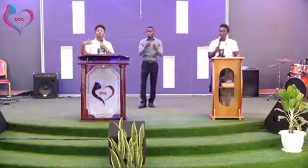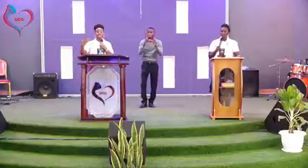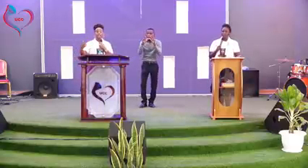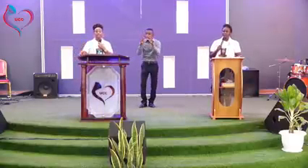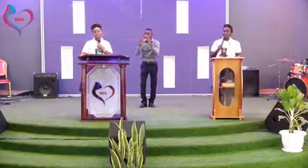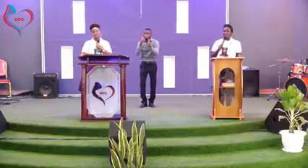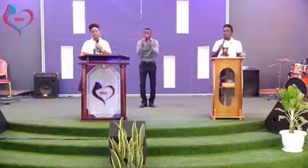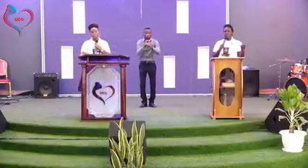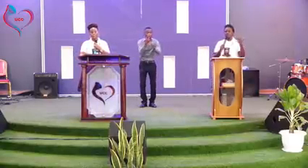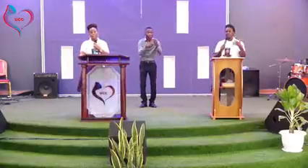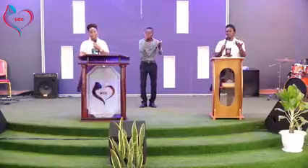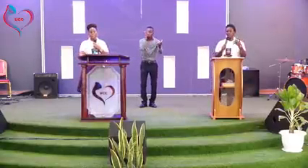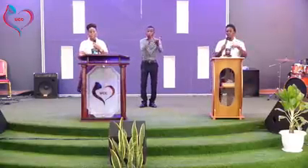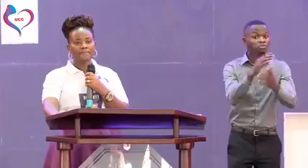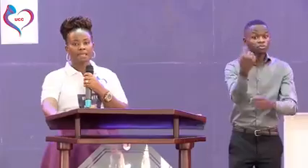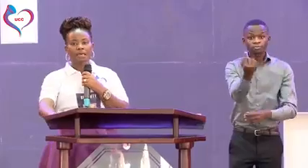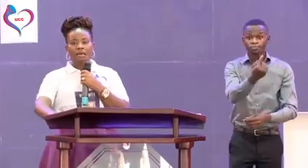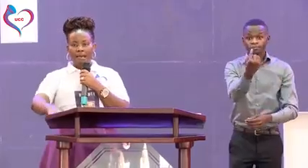made to believe.